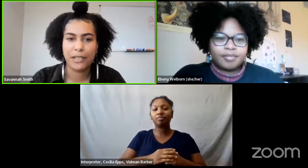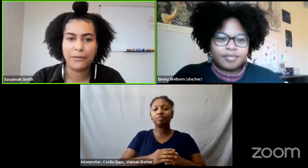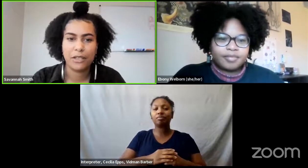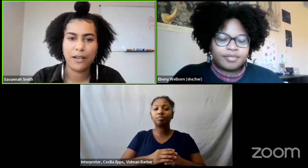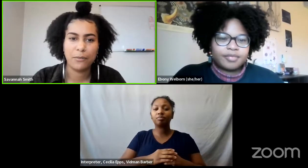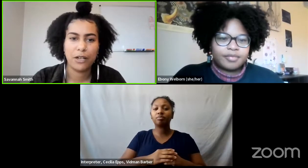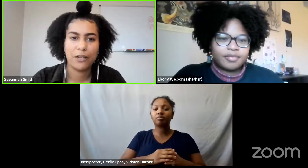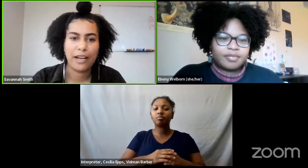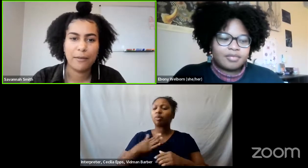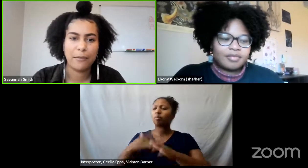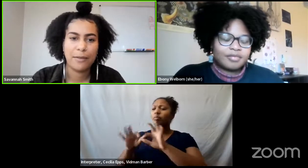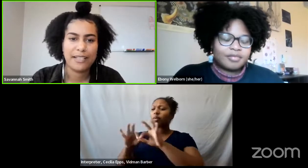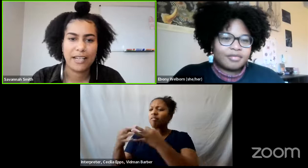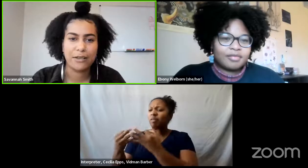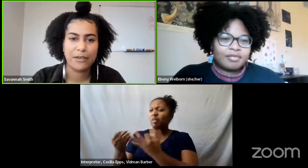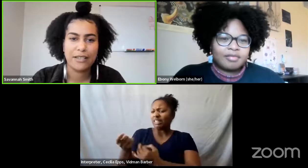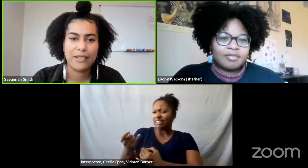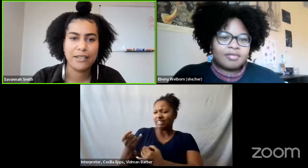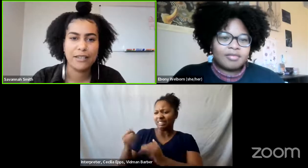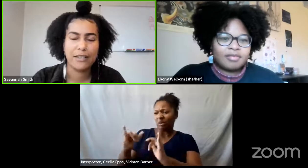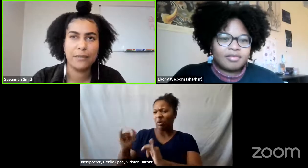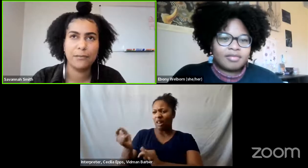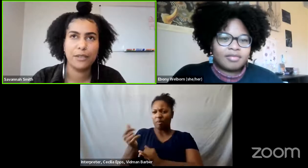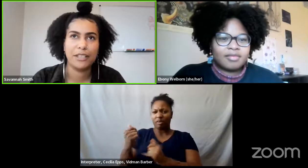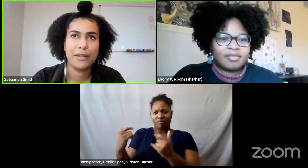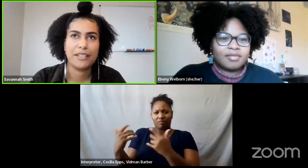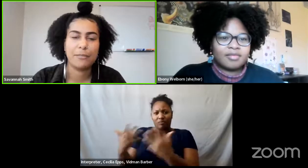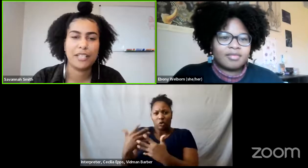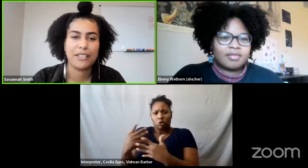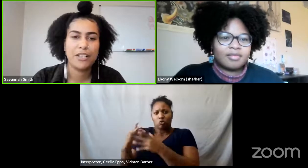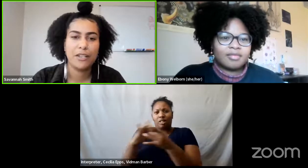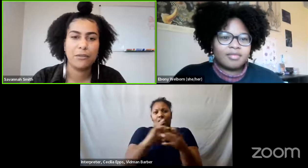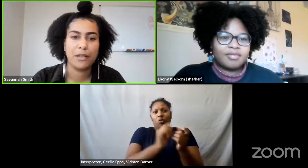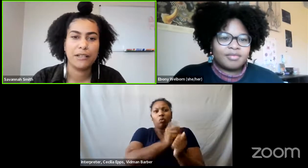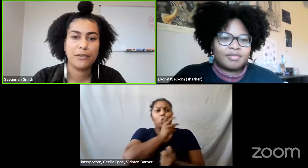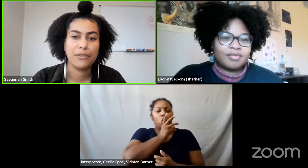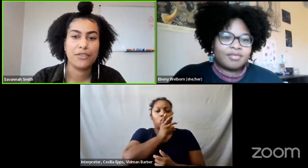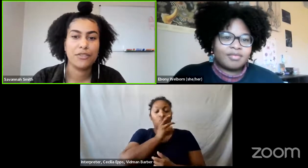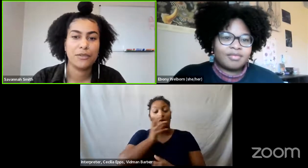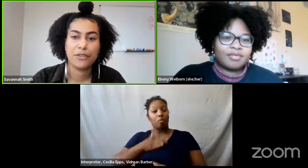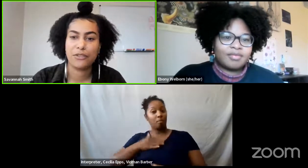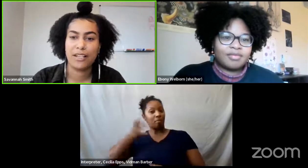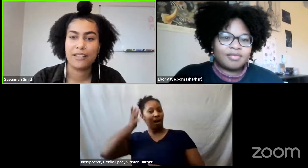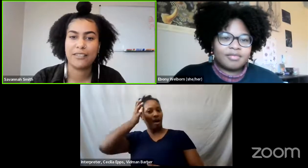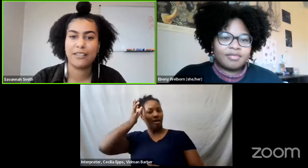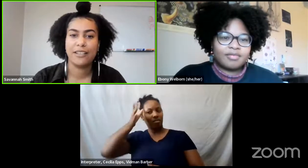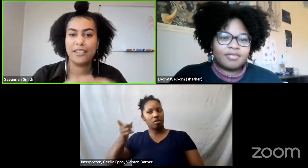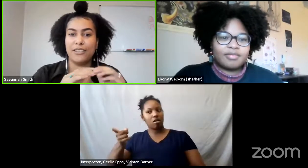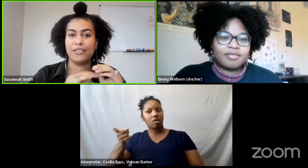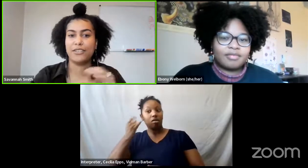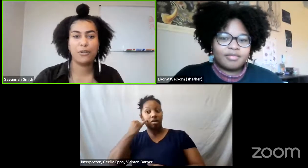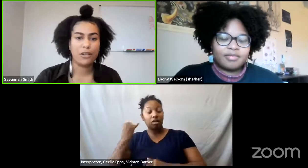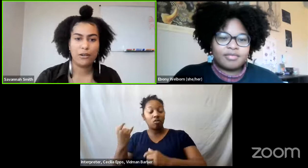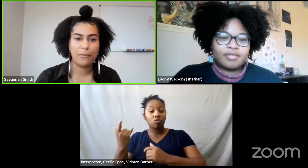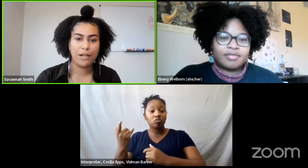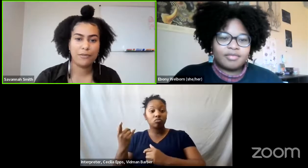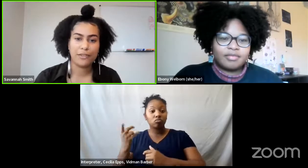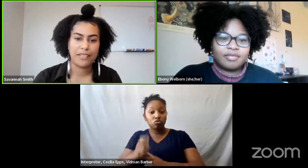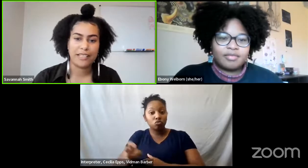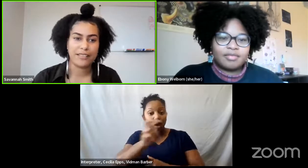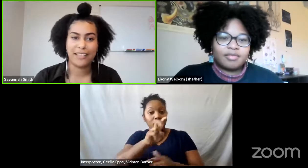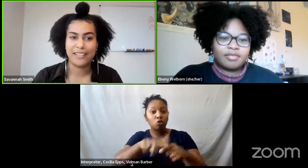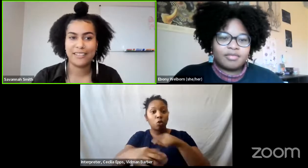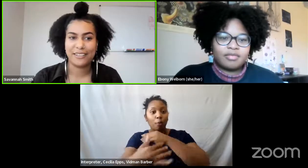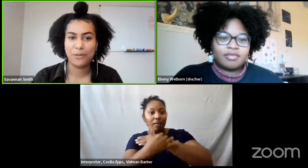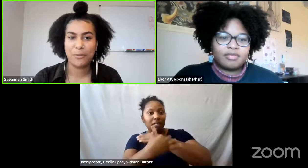still a little bit of fear around water. I remember my dad always, when going to the beach, would super stress, don't go above